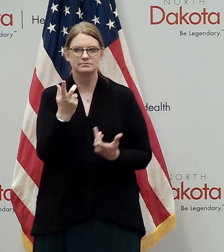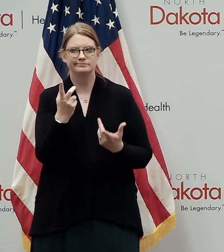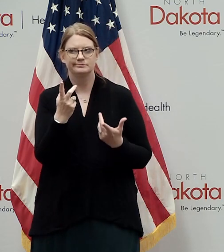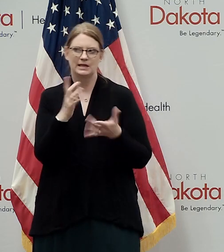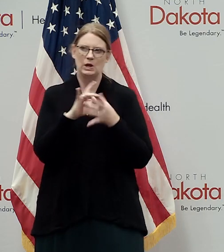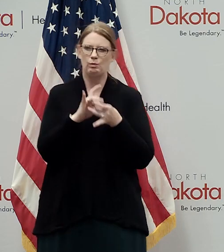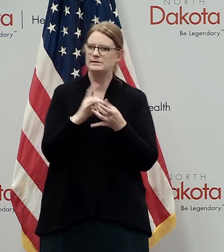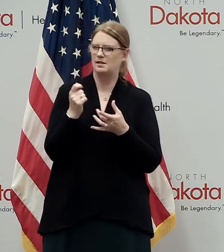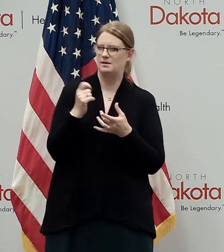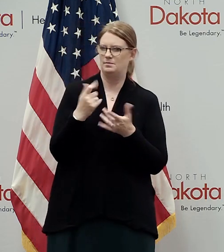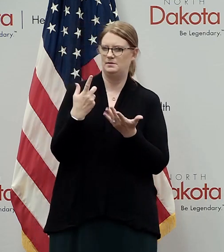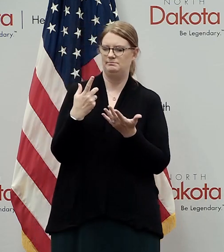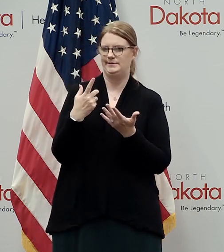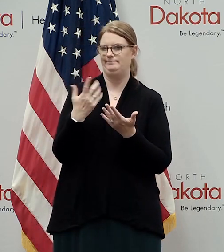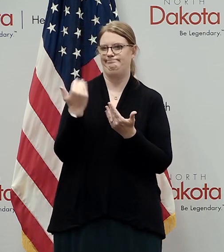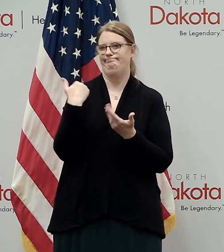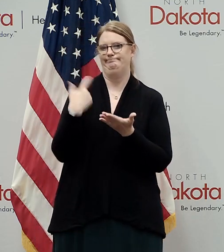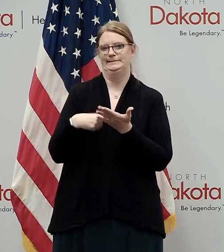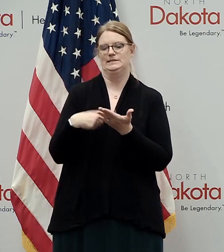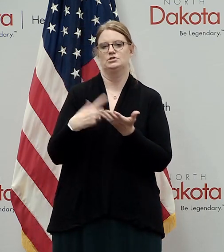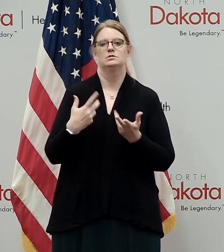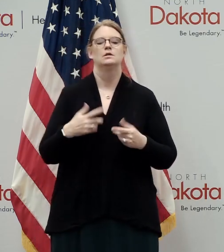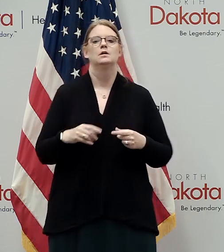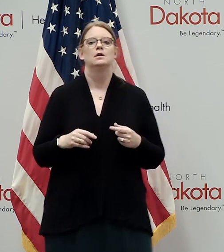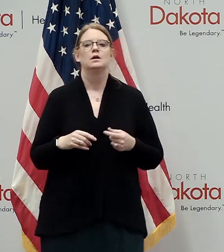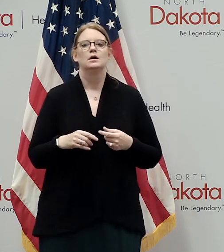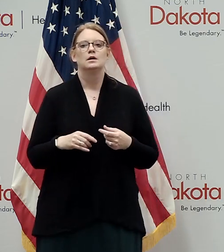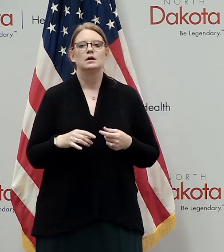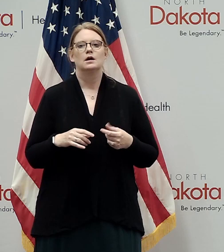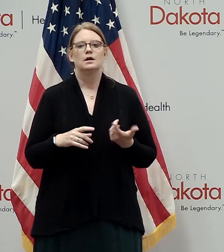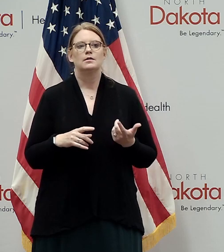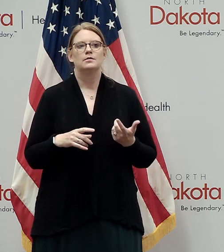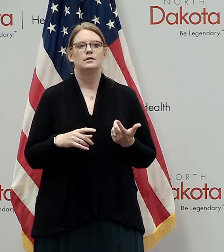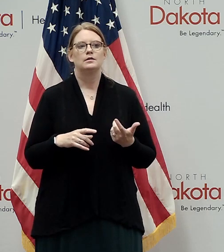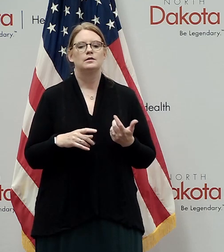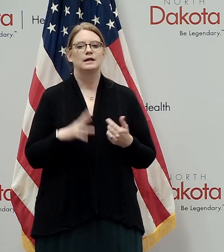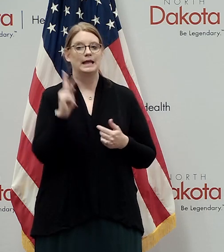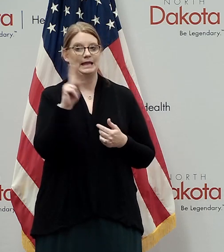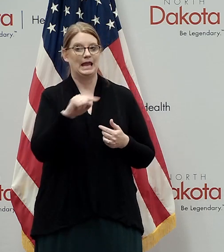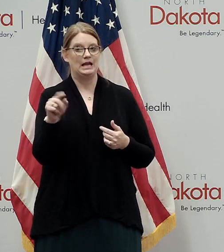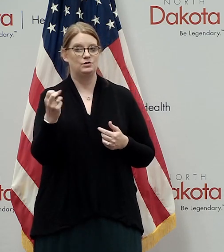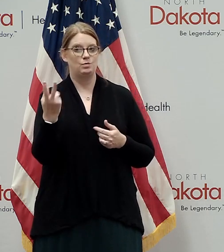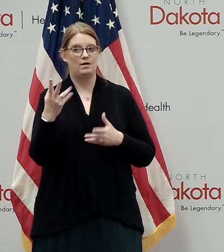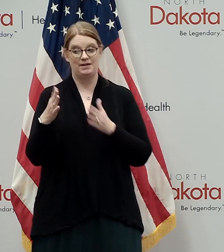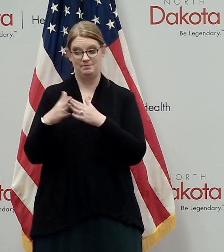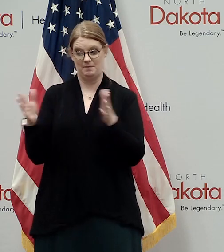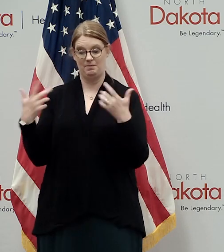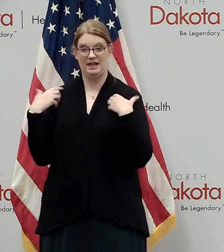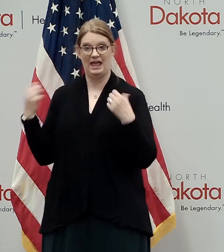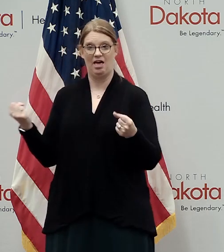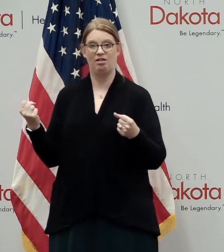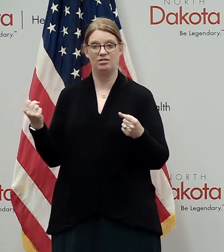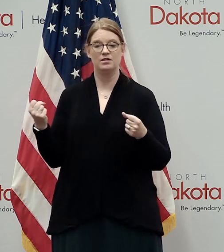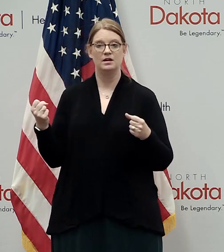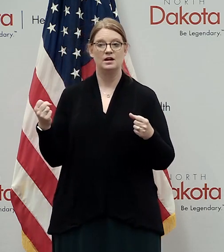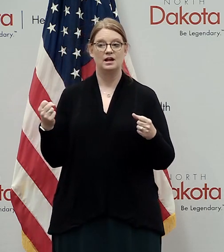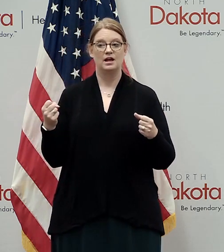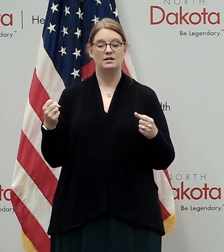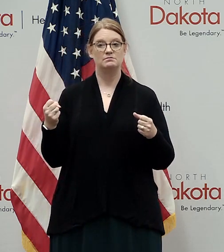what we were just talking about. We know that there's always been a relationship between K-12 and public health, and one of those intersections